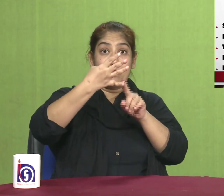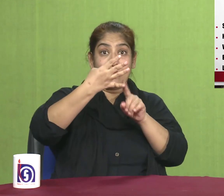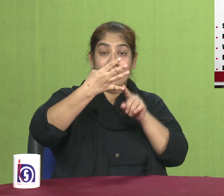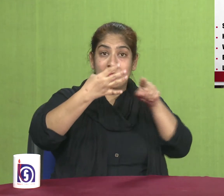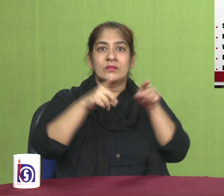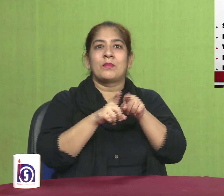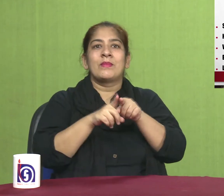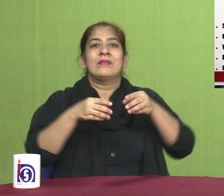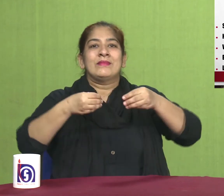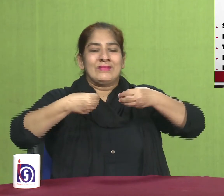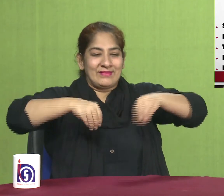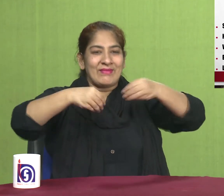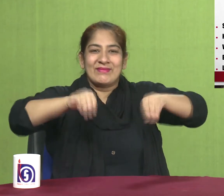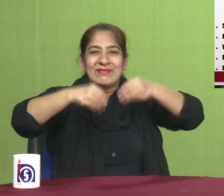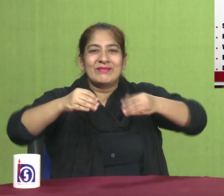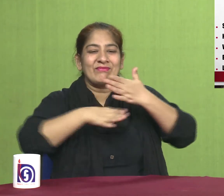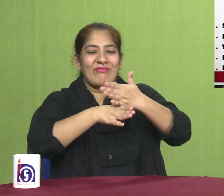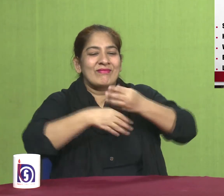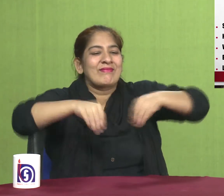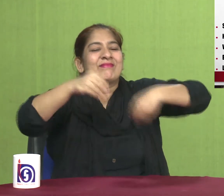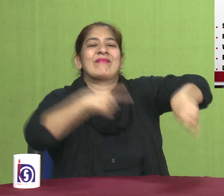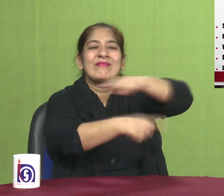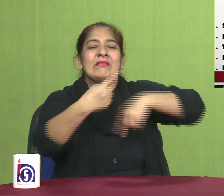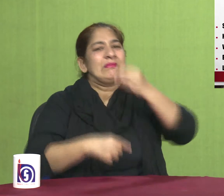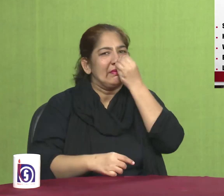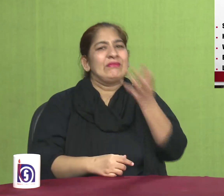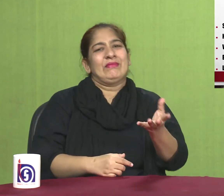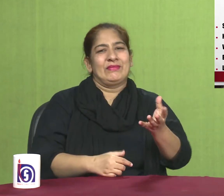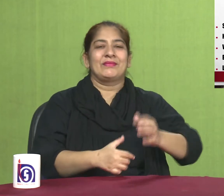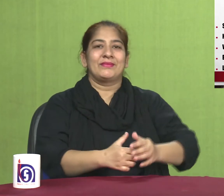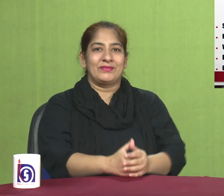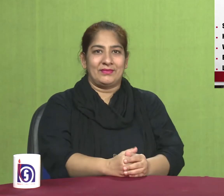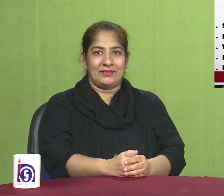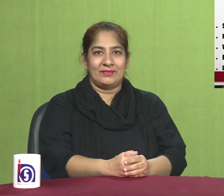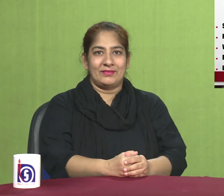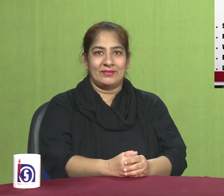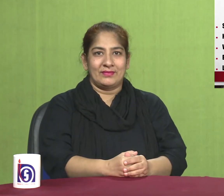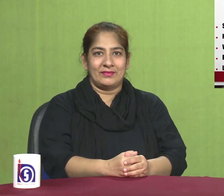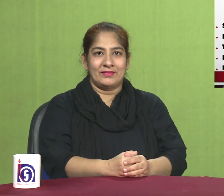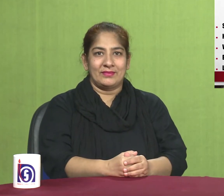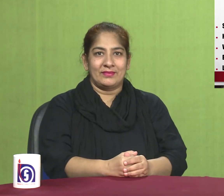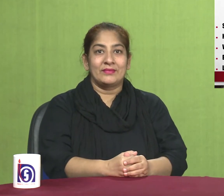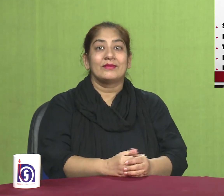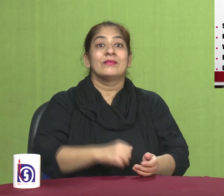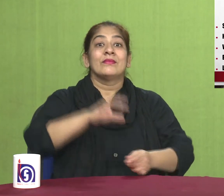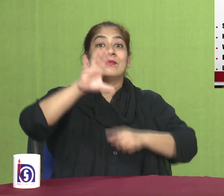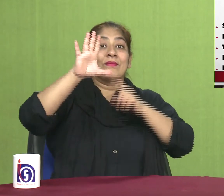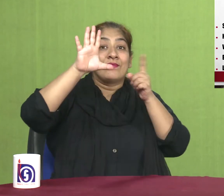Fourth point explains that in the stock market it is easily sold.